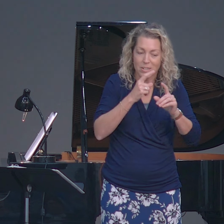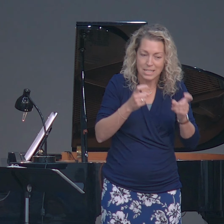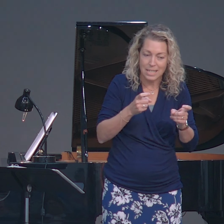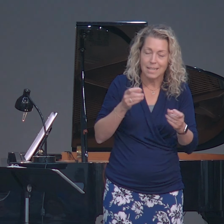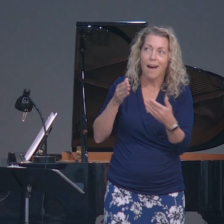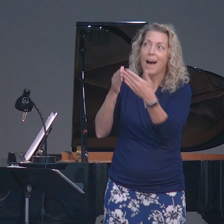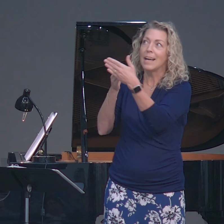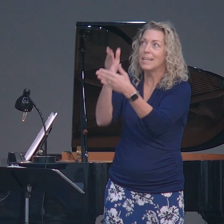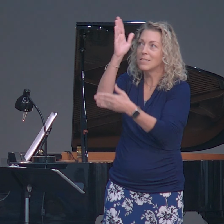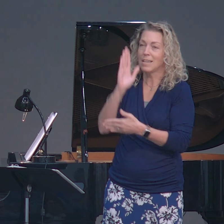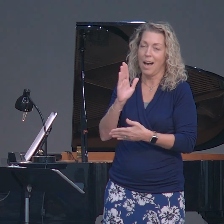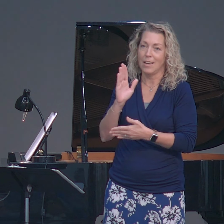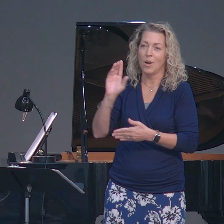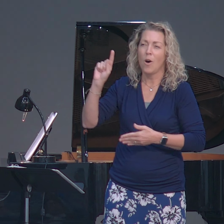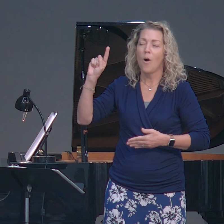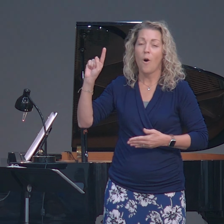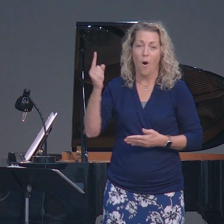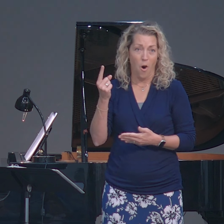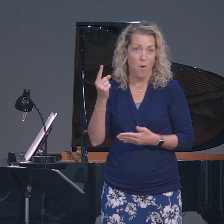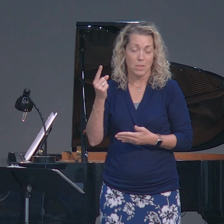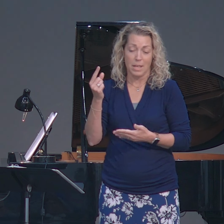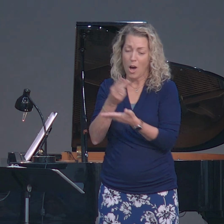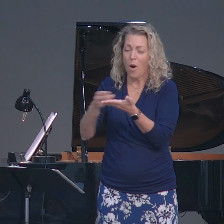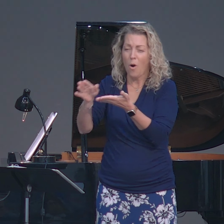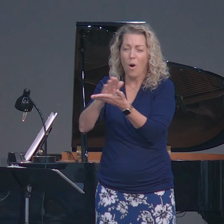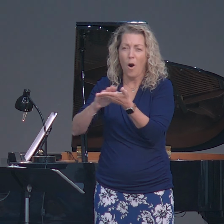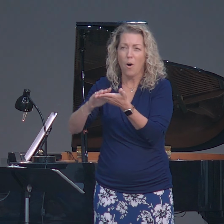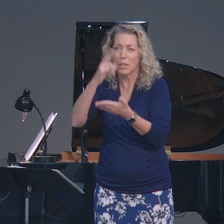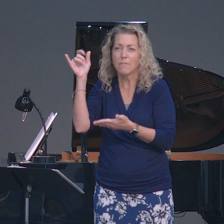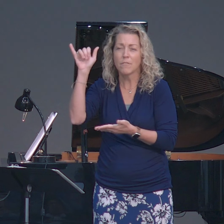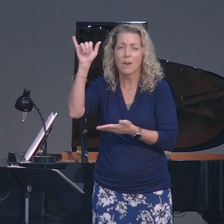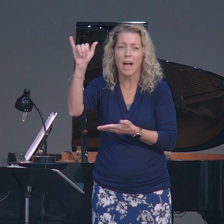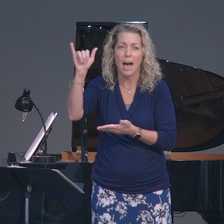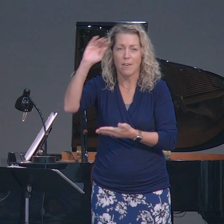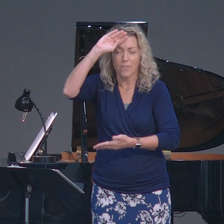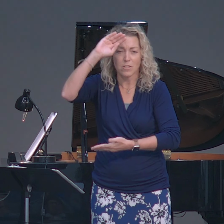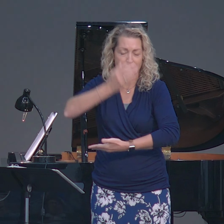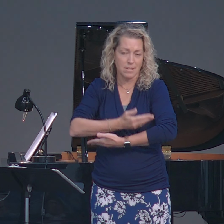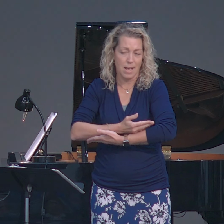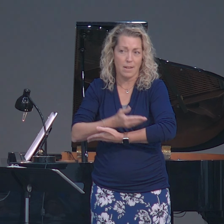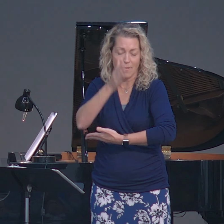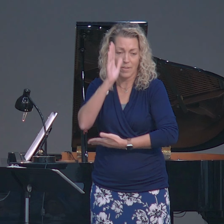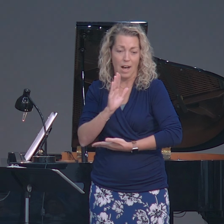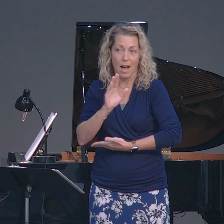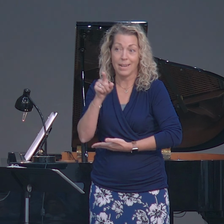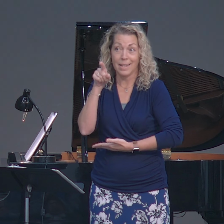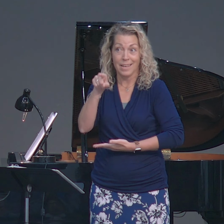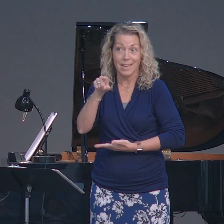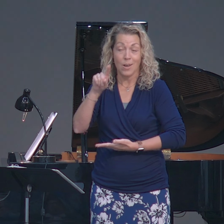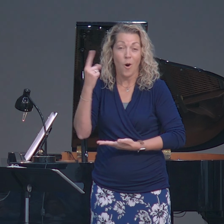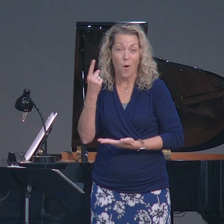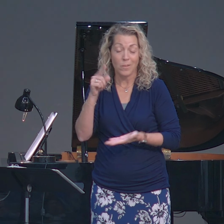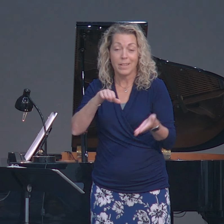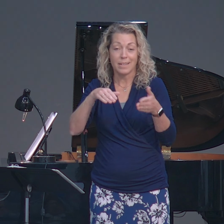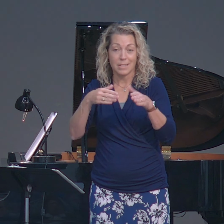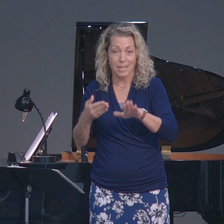the infinitely holy Son of God, the God-man, could die for our sin and make